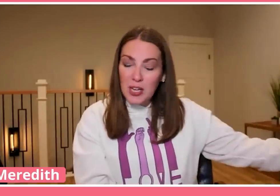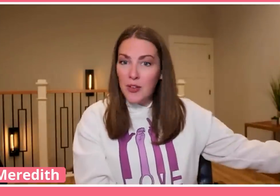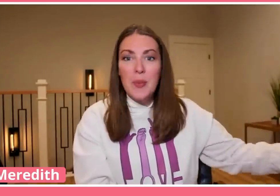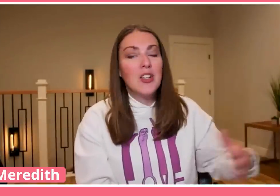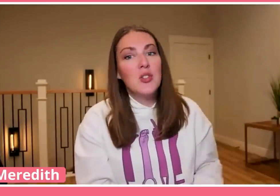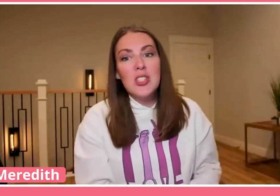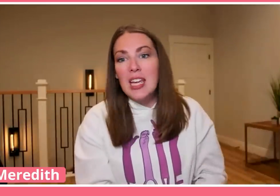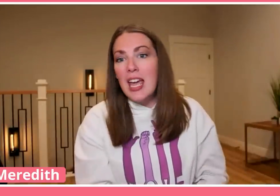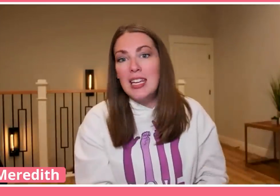from there.